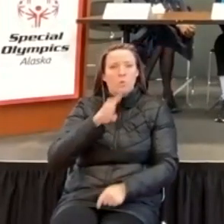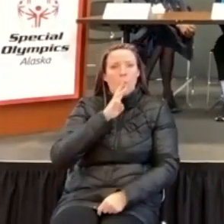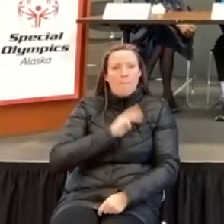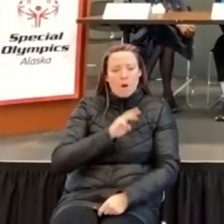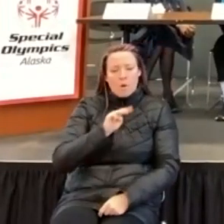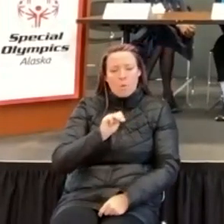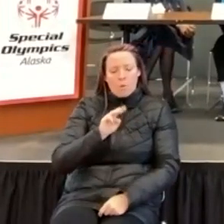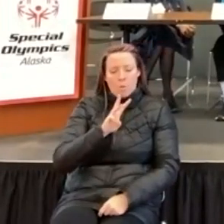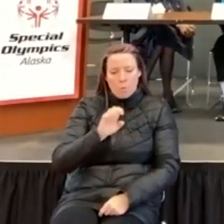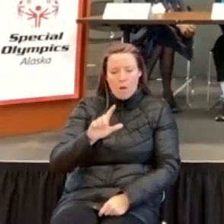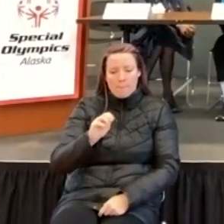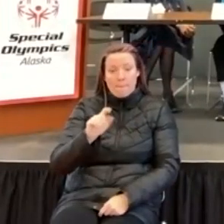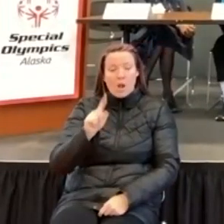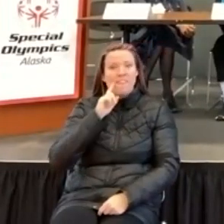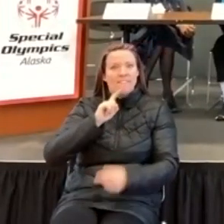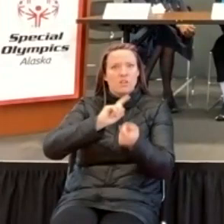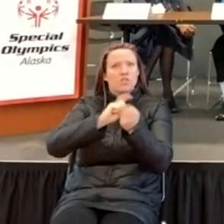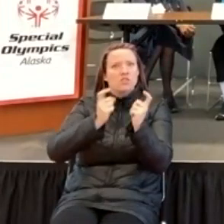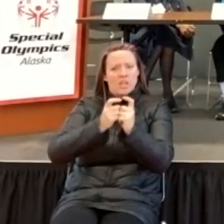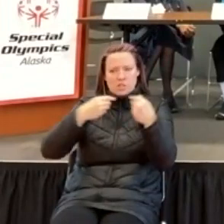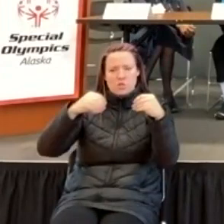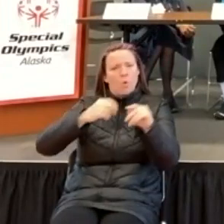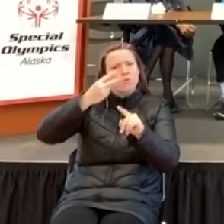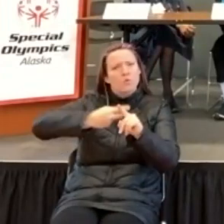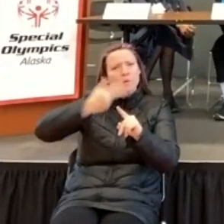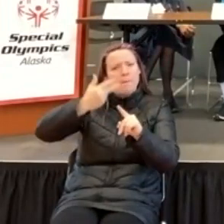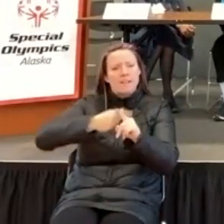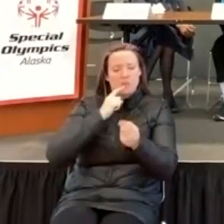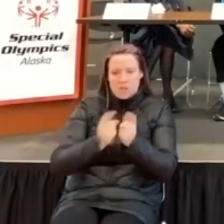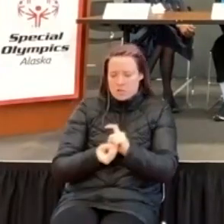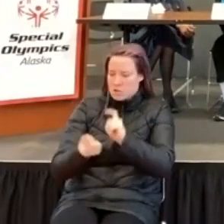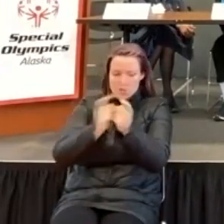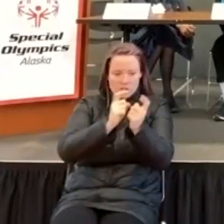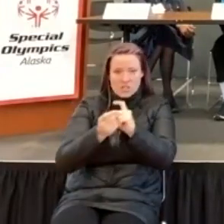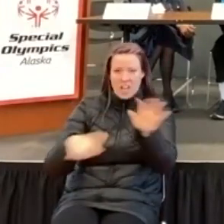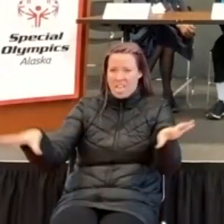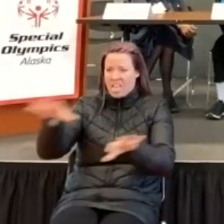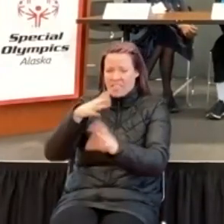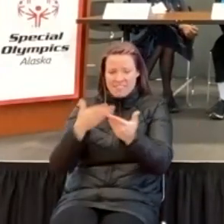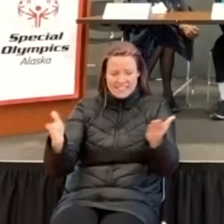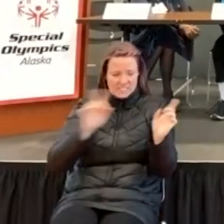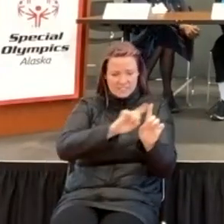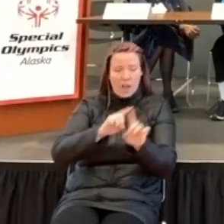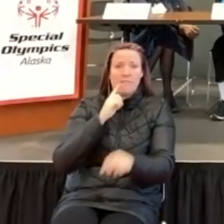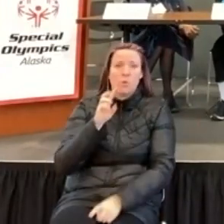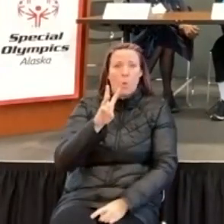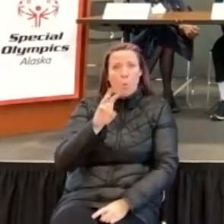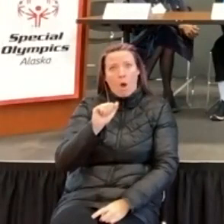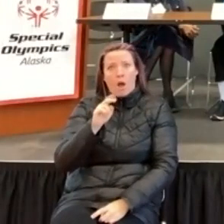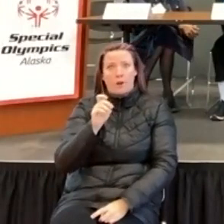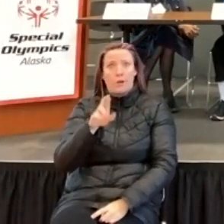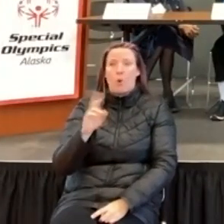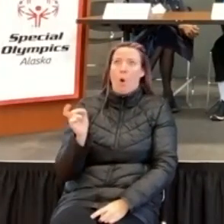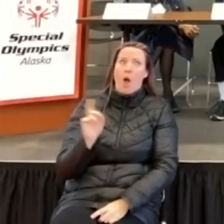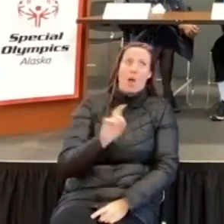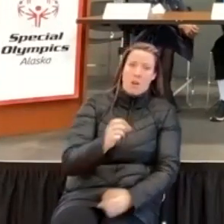they've reconfigured the store every 2 to 3 months and I can't find what I'm looking for. So I have to wander and put in a lot